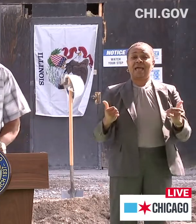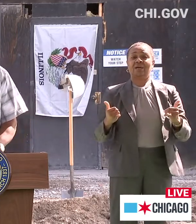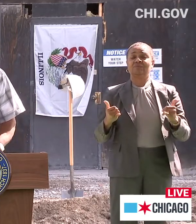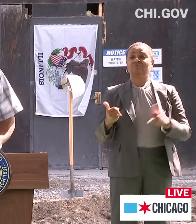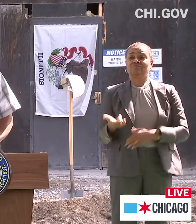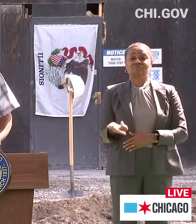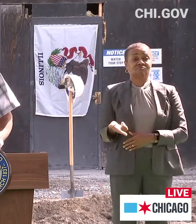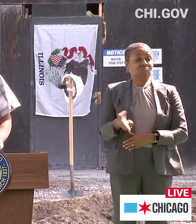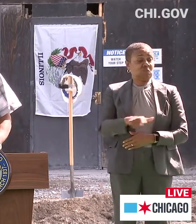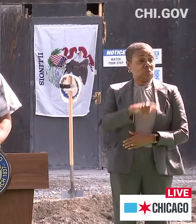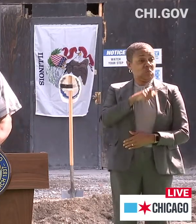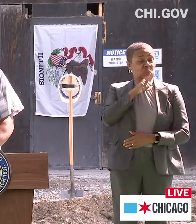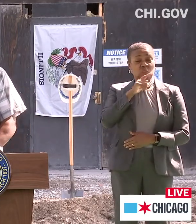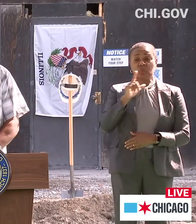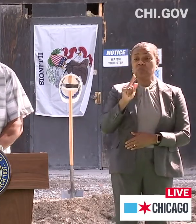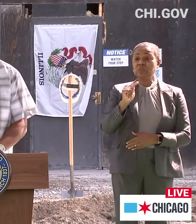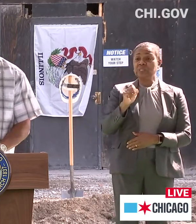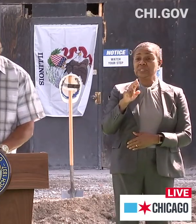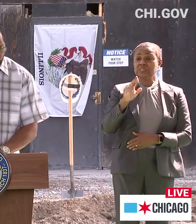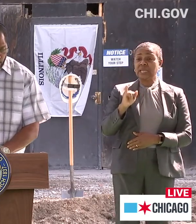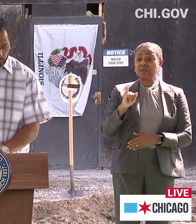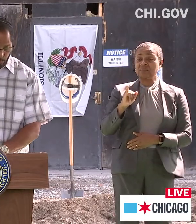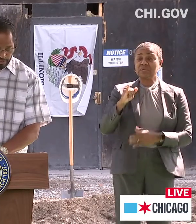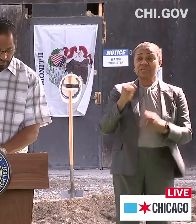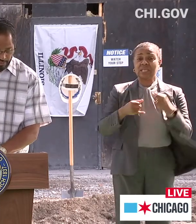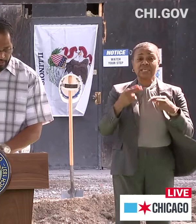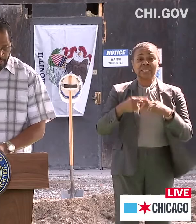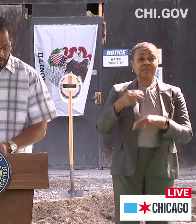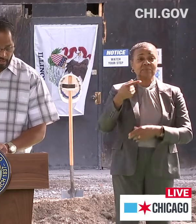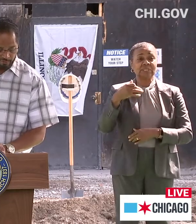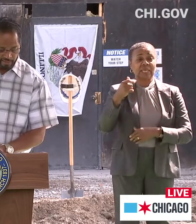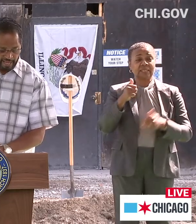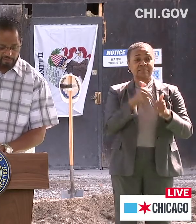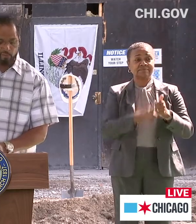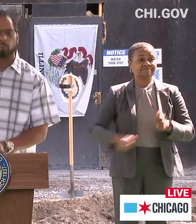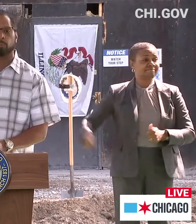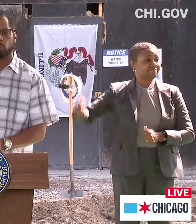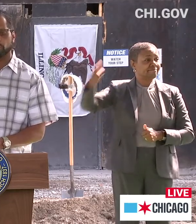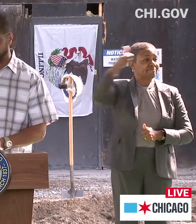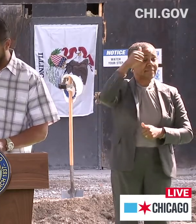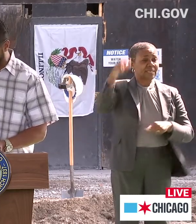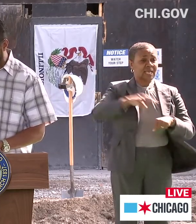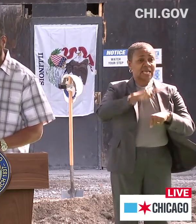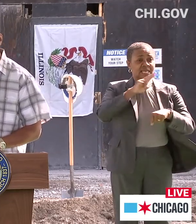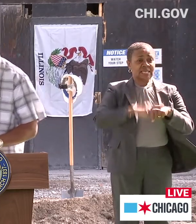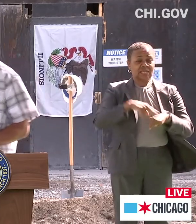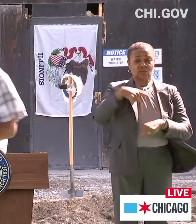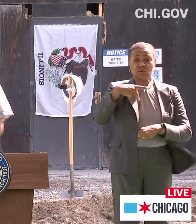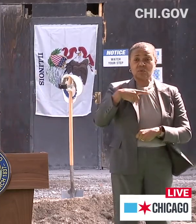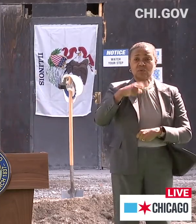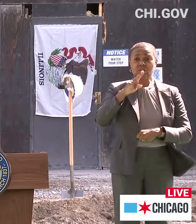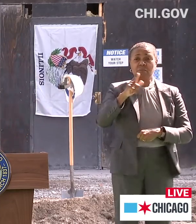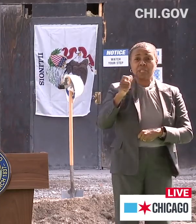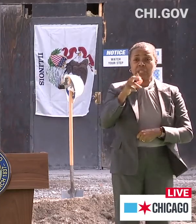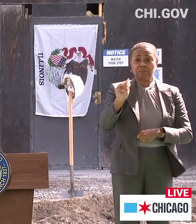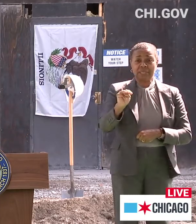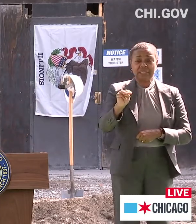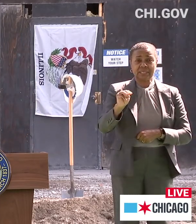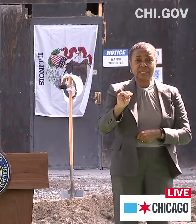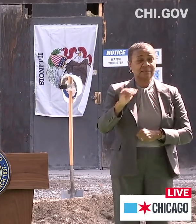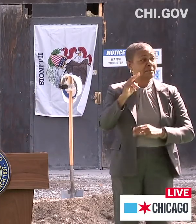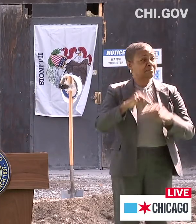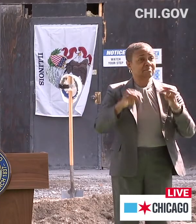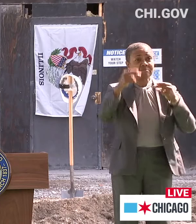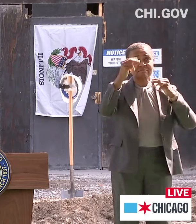podium over to Terry Gage, who's our new superintendent of the National Pullman Monument. Thank you.